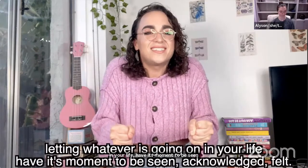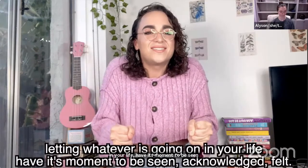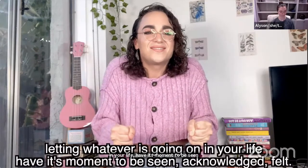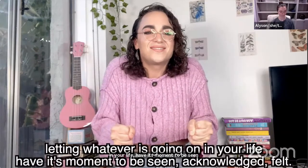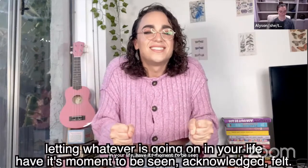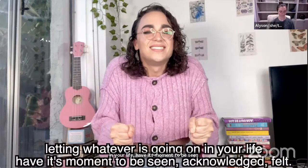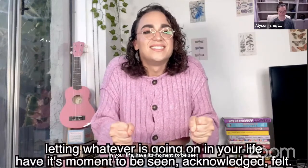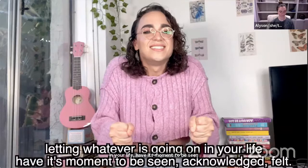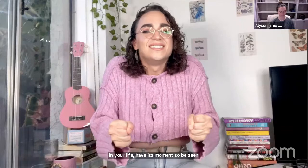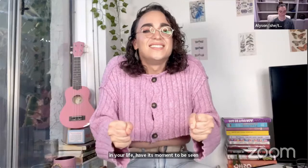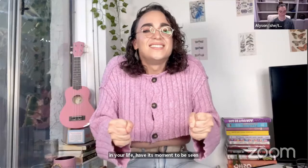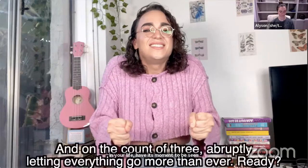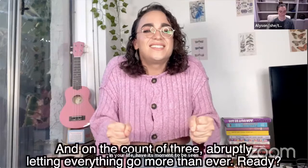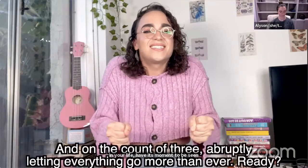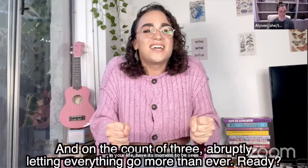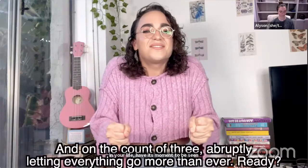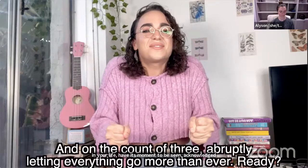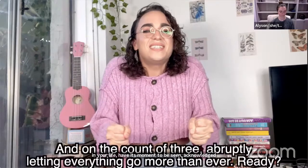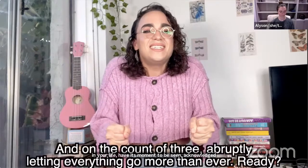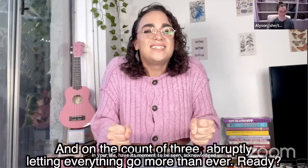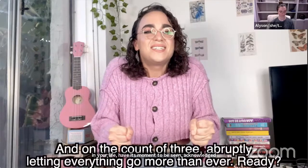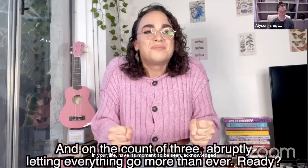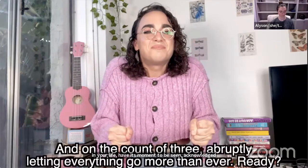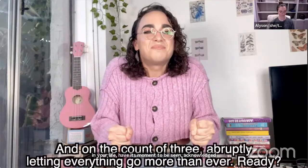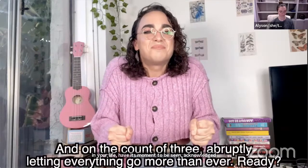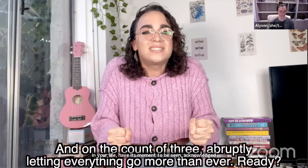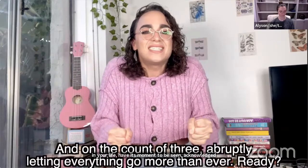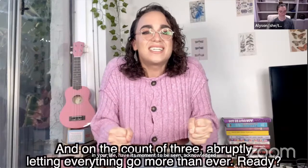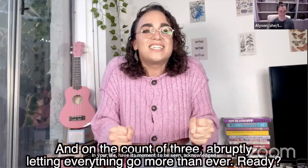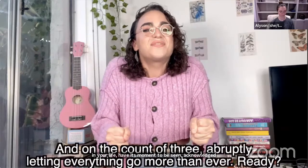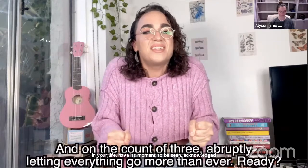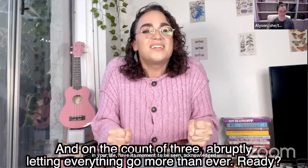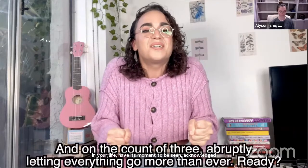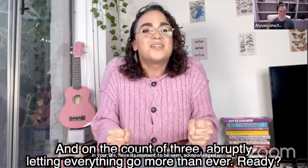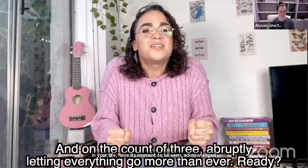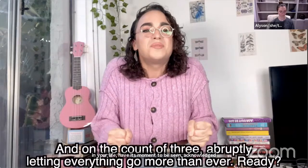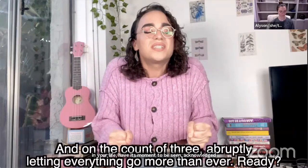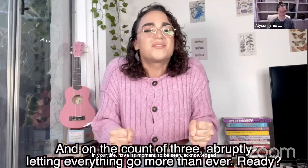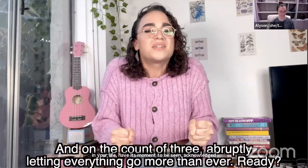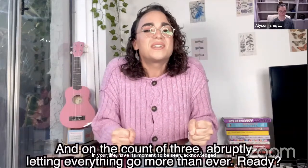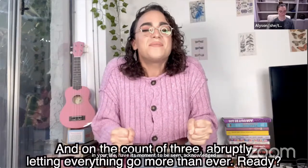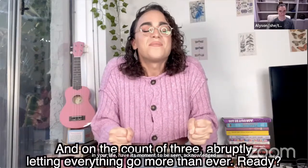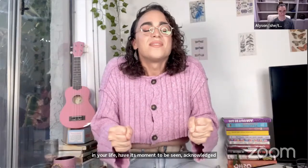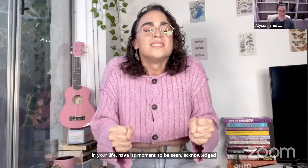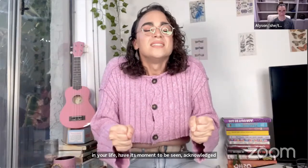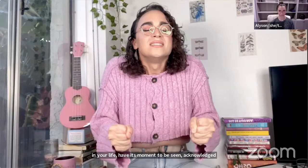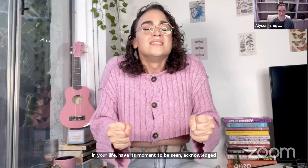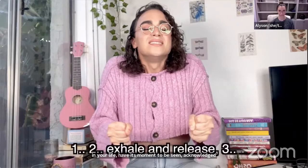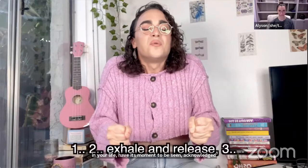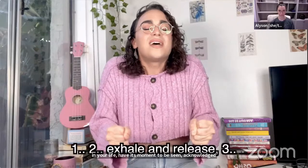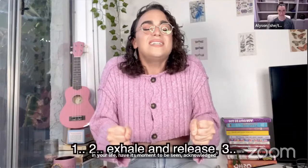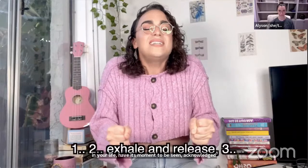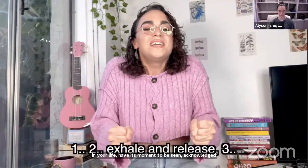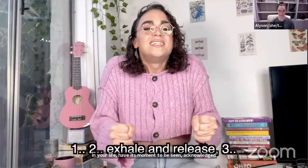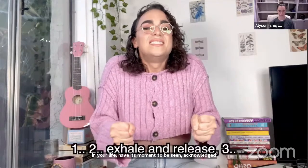felt. And on the count of 3, abruptly letting everything go more than ever. Ready?